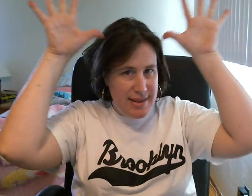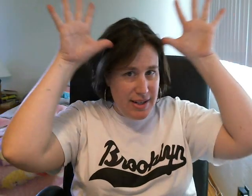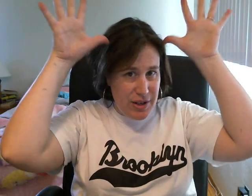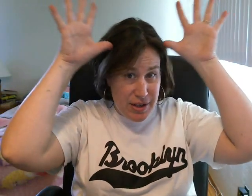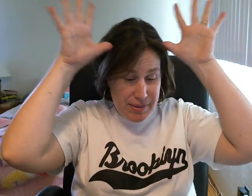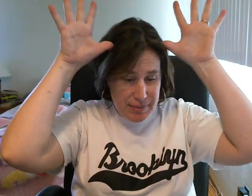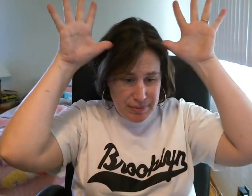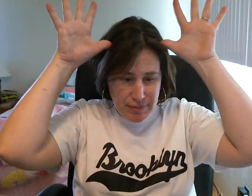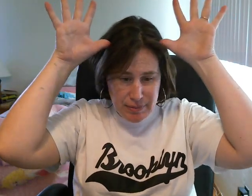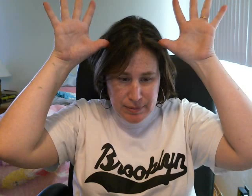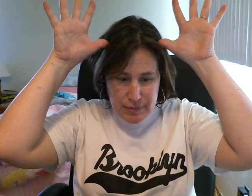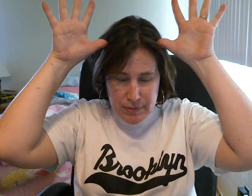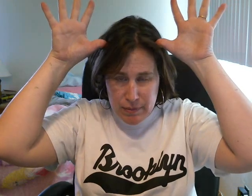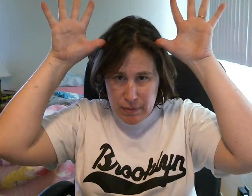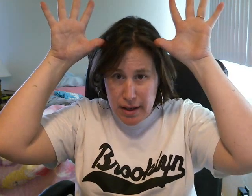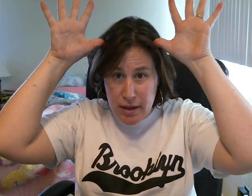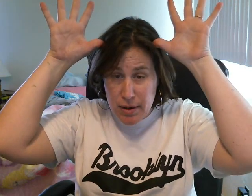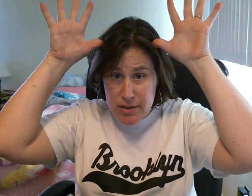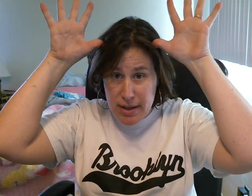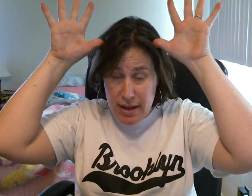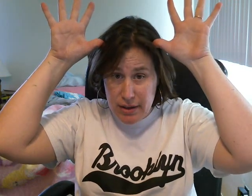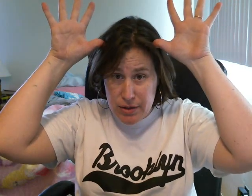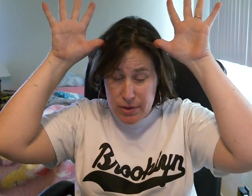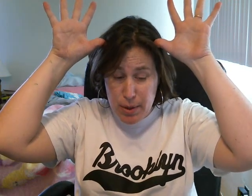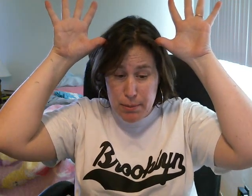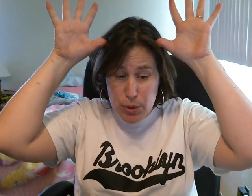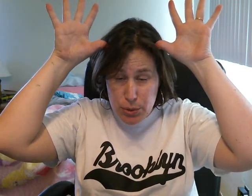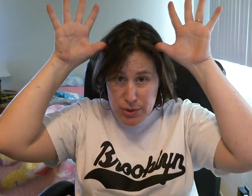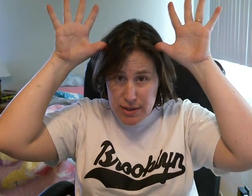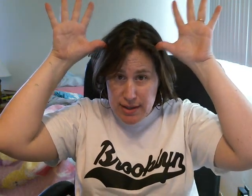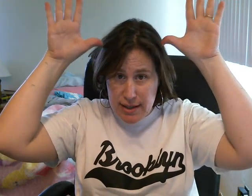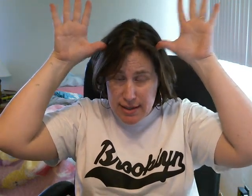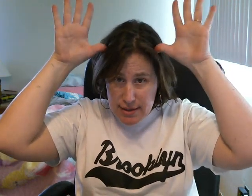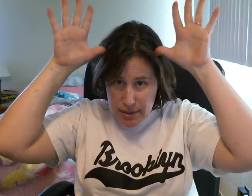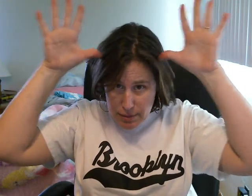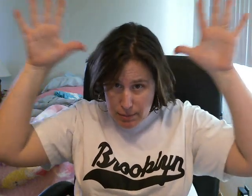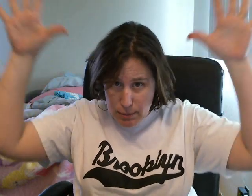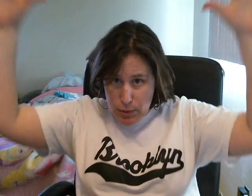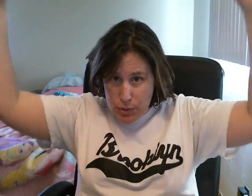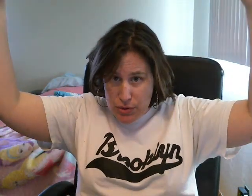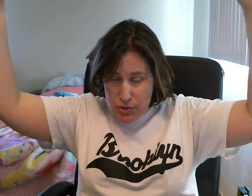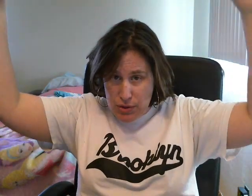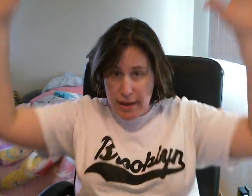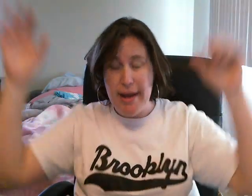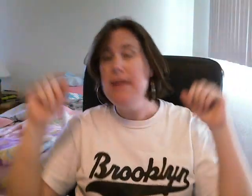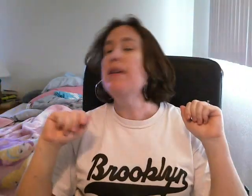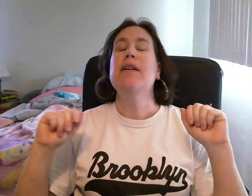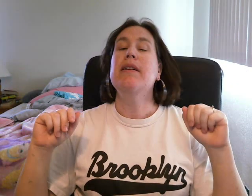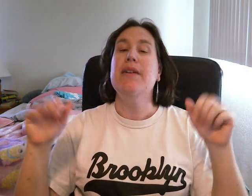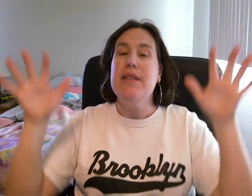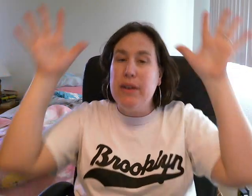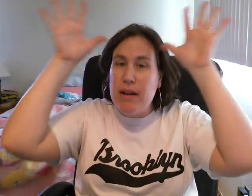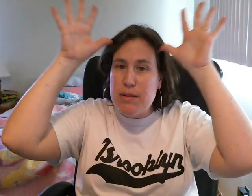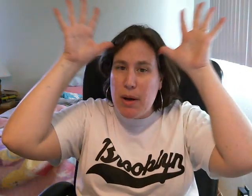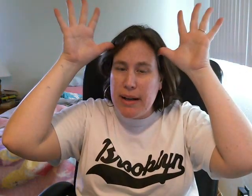Deer. And that could also be antlers. But moose is like this. Moose. Okay? Now deer have small